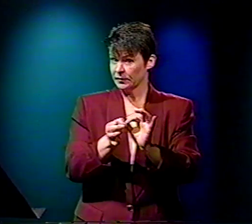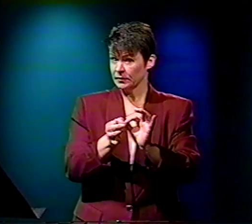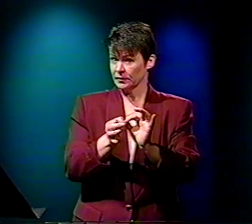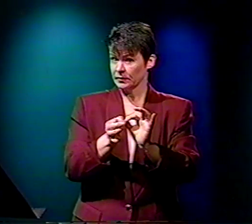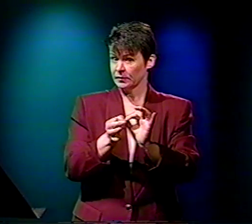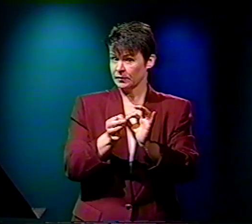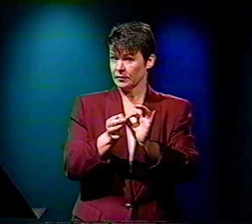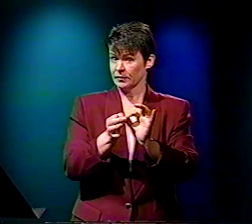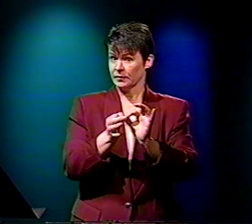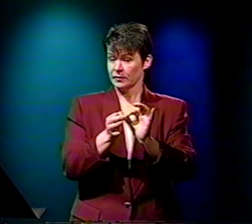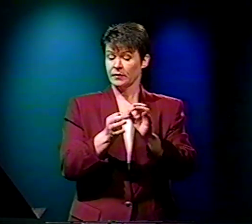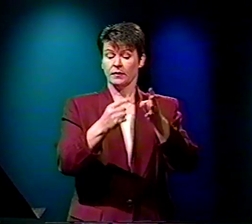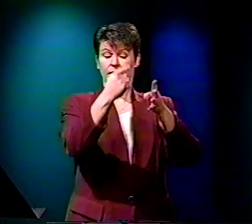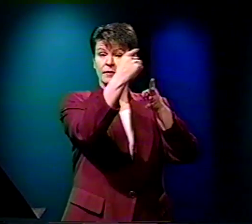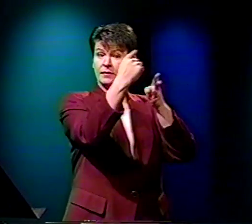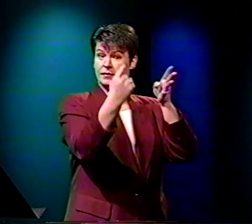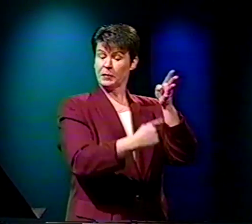to interpreting.